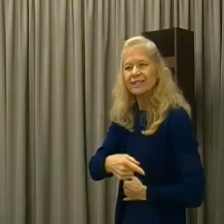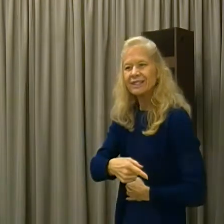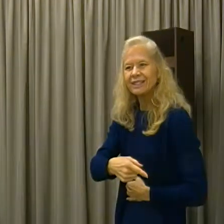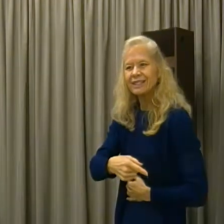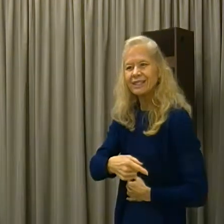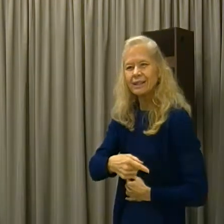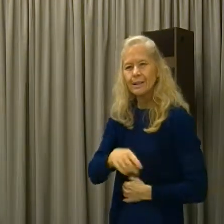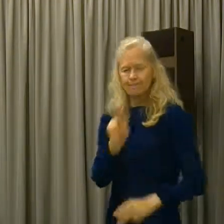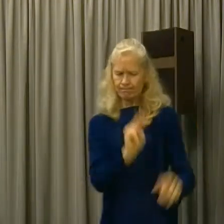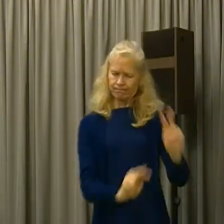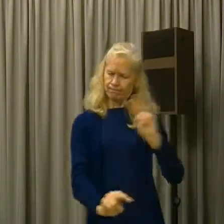where they're coming from.